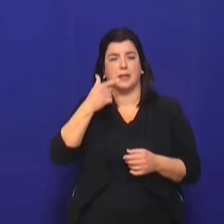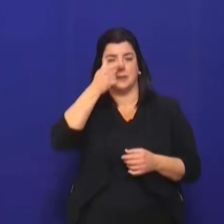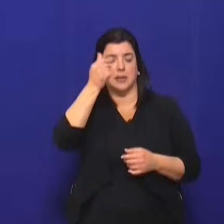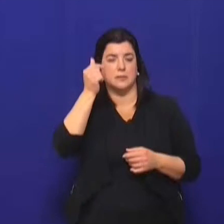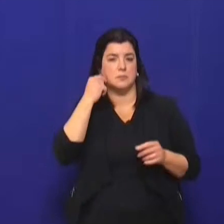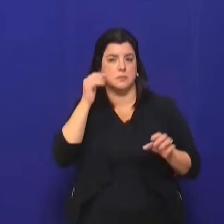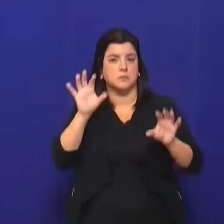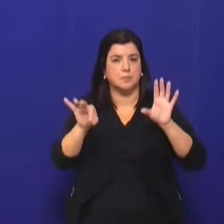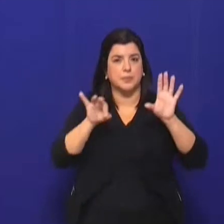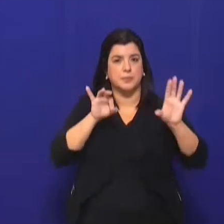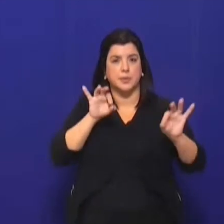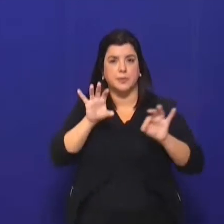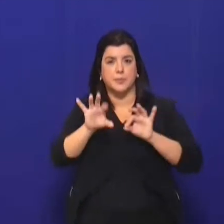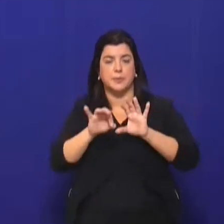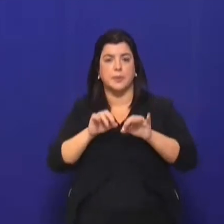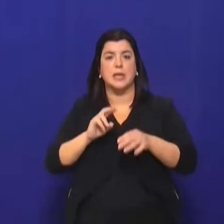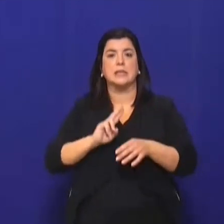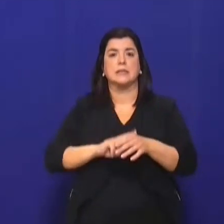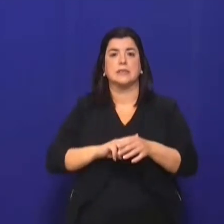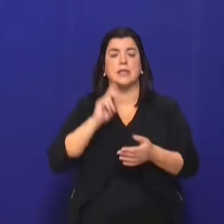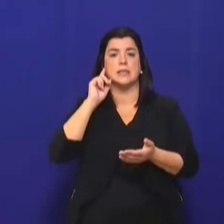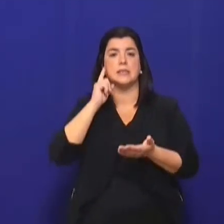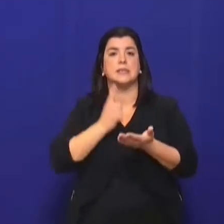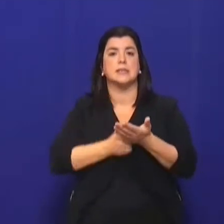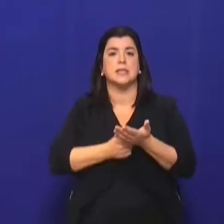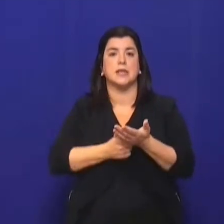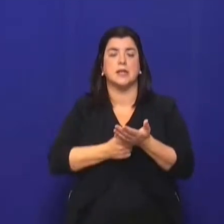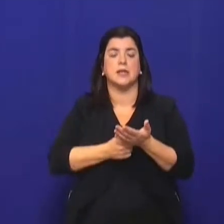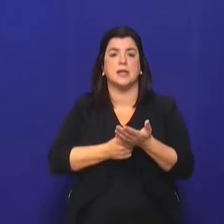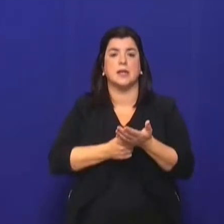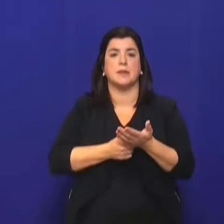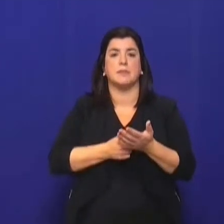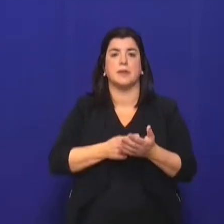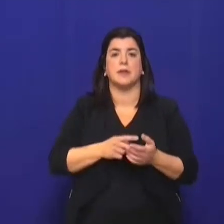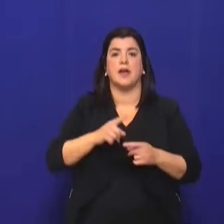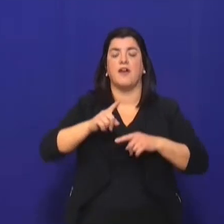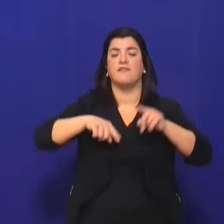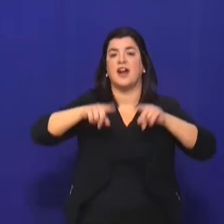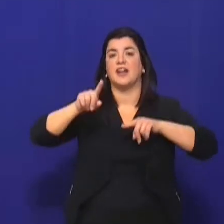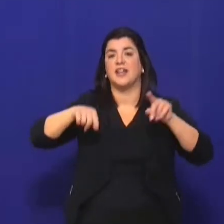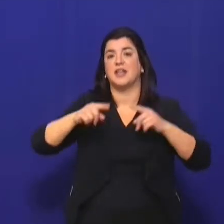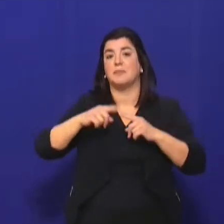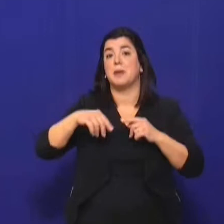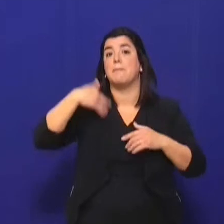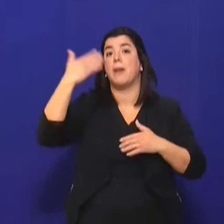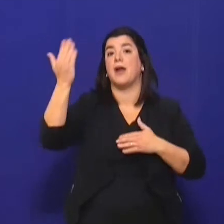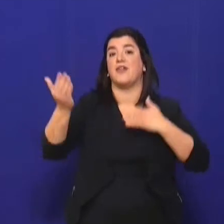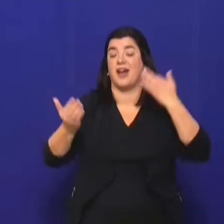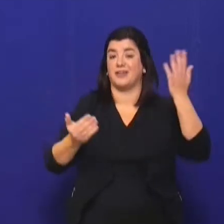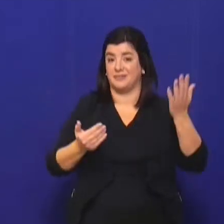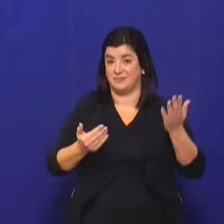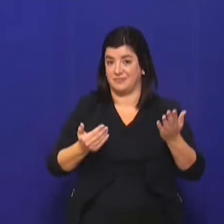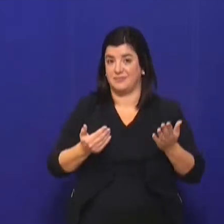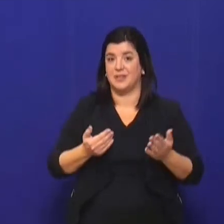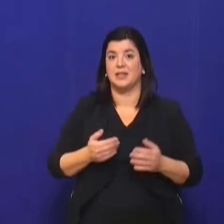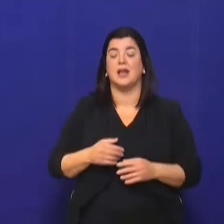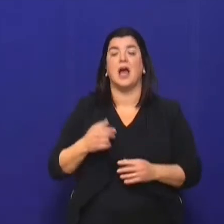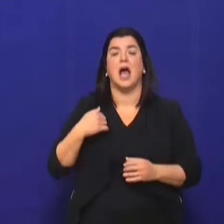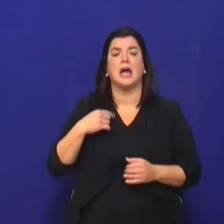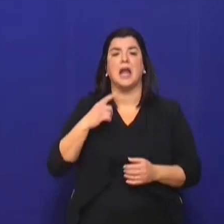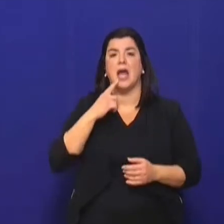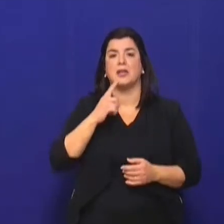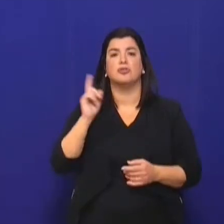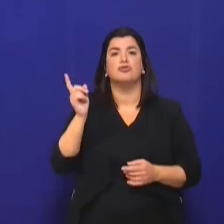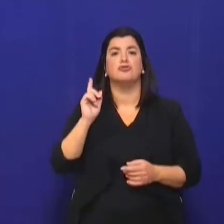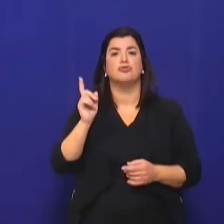li inti tista' forsi taqbad il-varjant tagħhom li fosthom ikunu dawk in-nies li ġejjin minn barra minn Malta. U s'issa kifet sibna